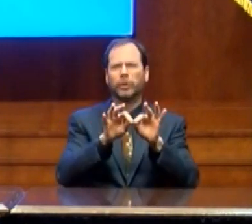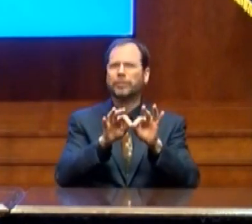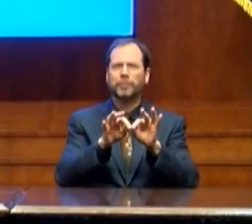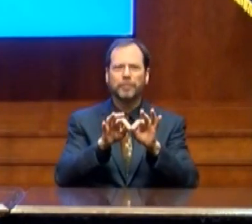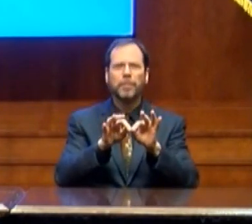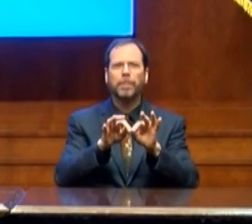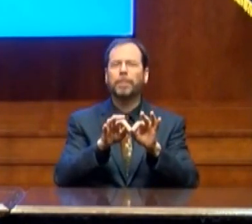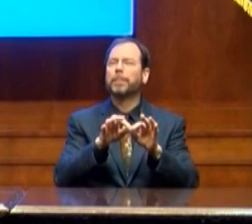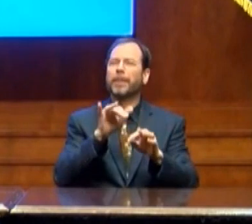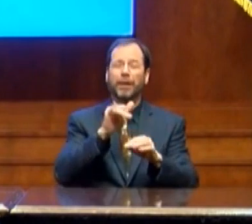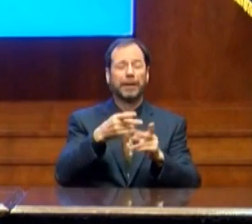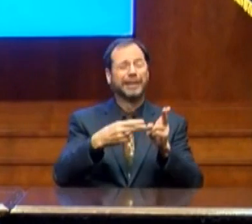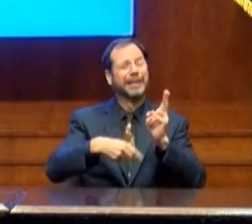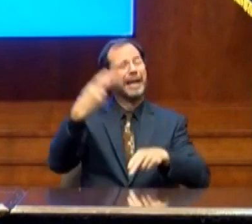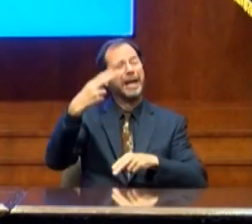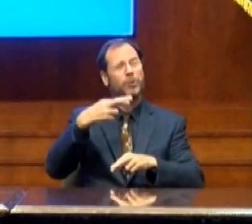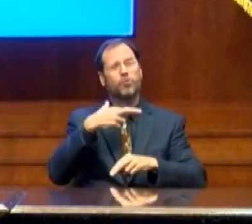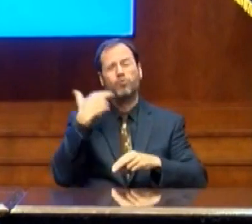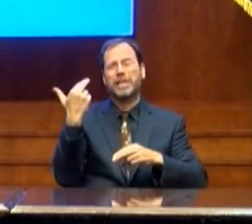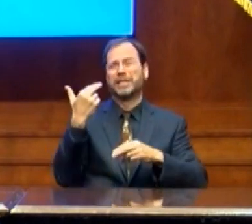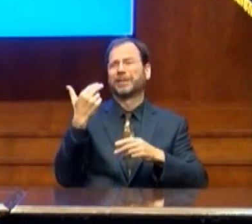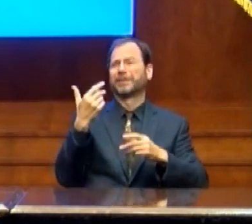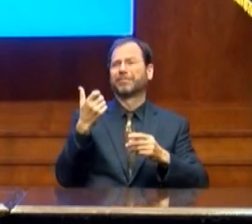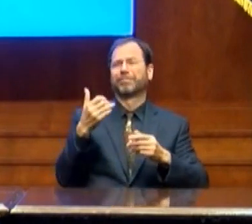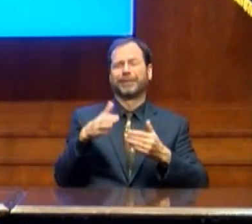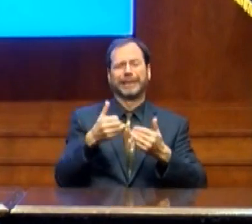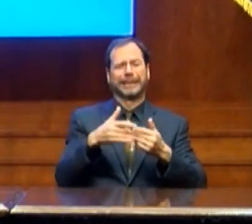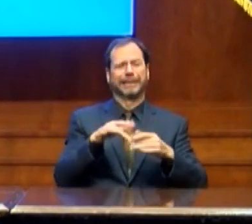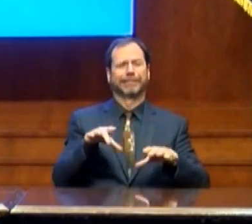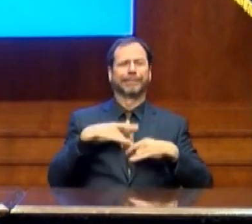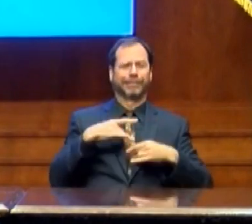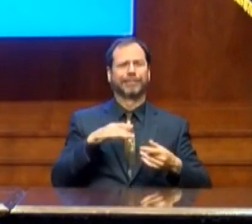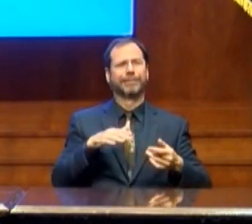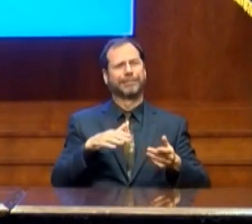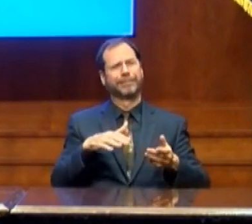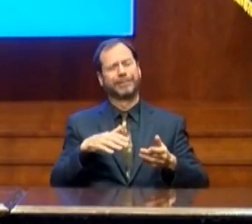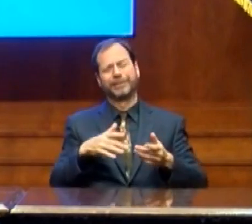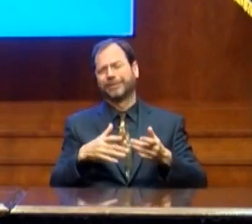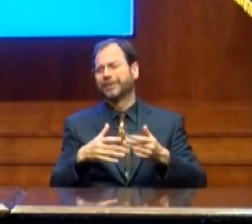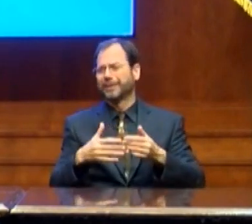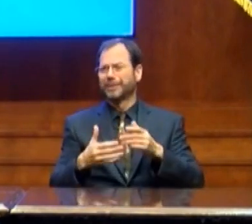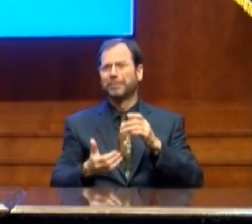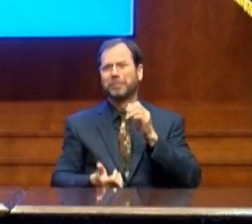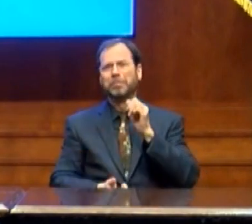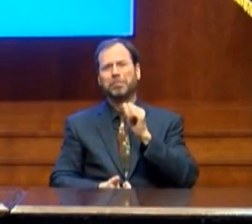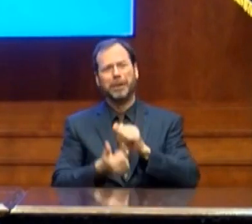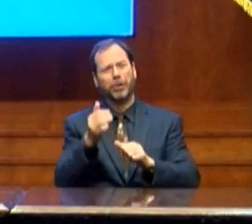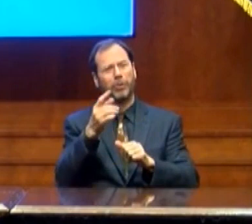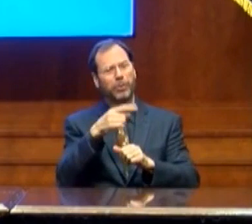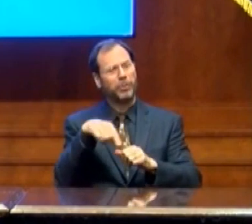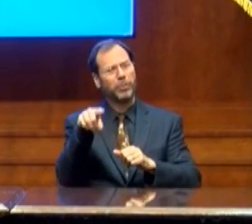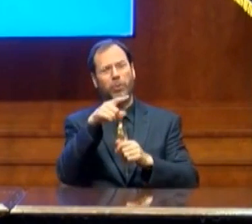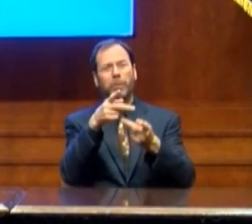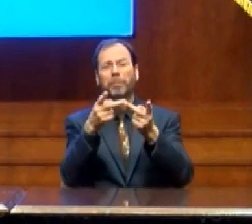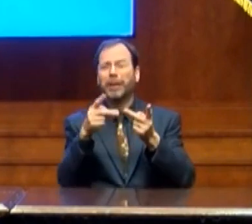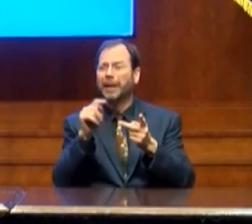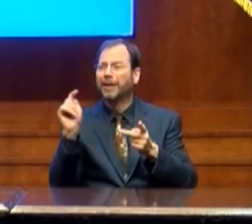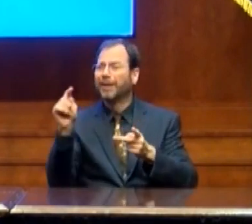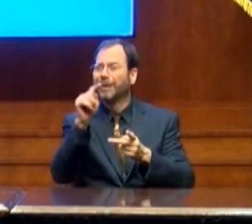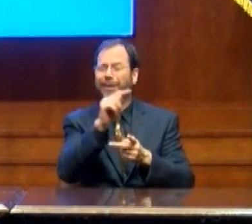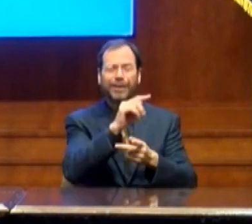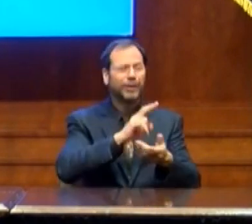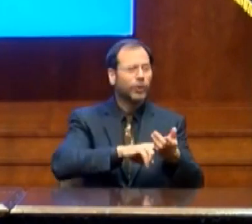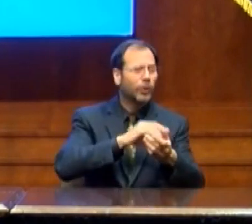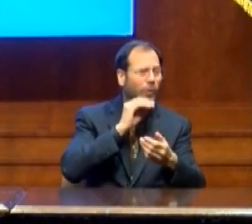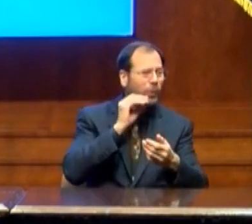that there's the most at-risk population, and a majority, the vast majority of those